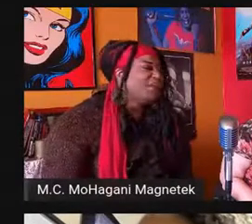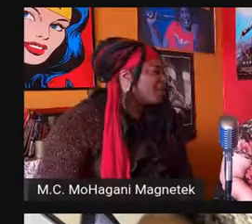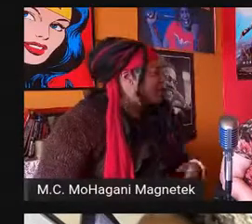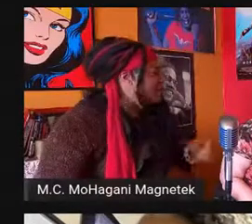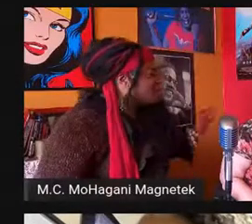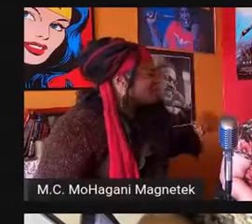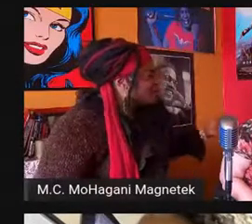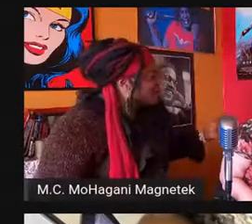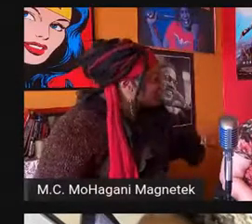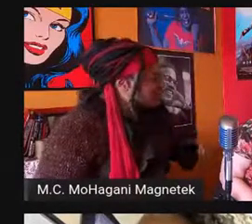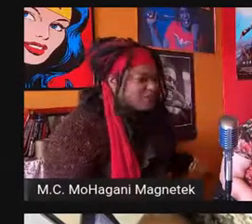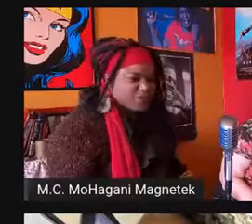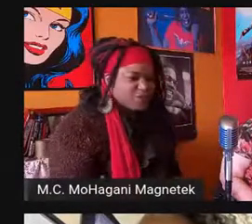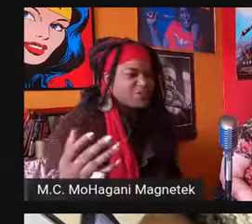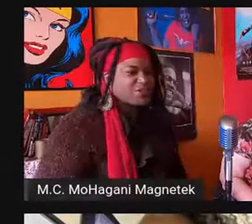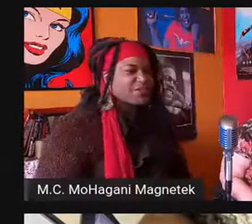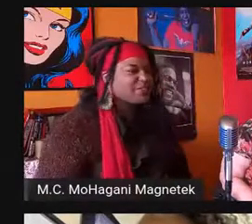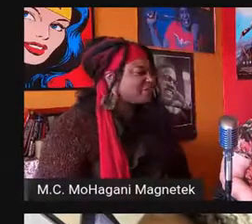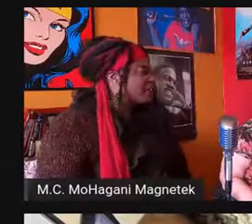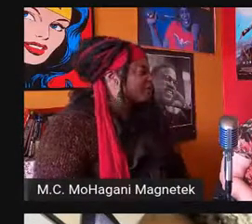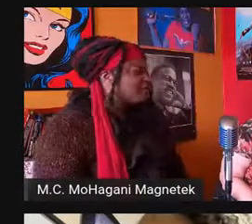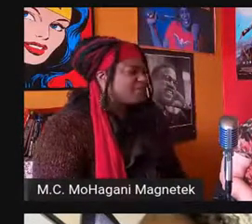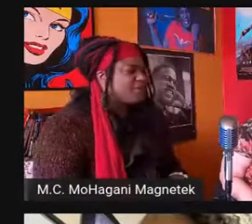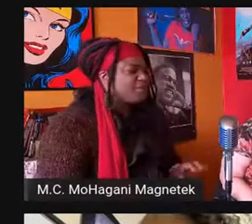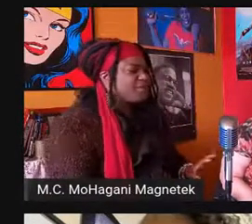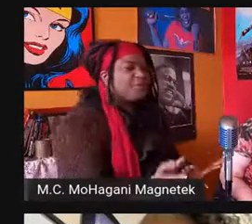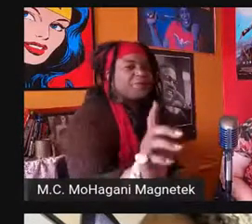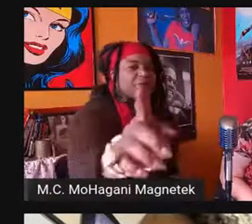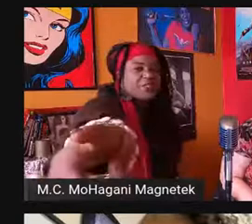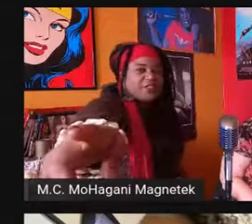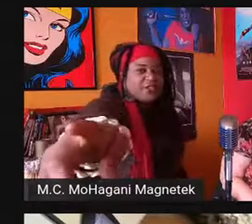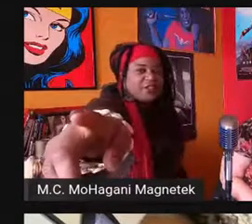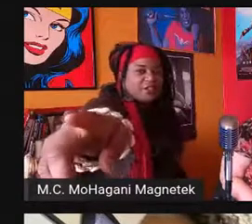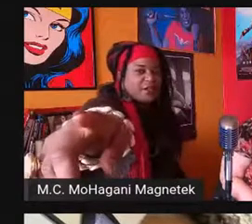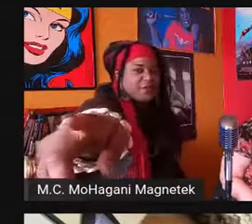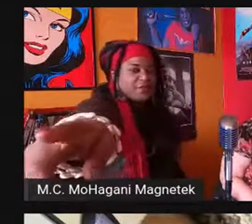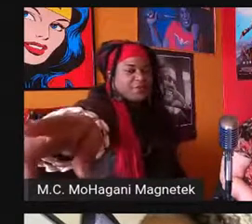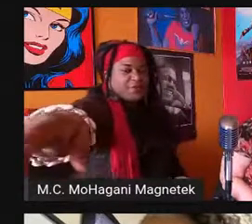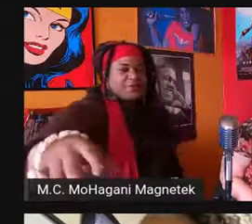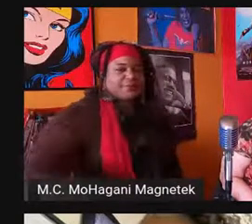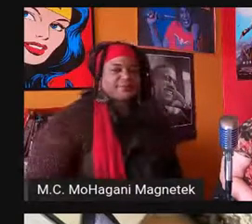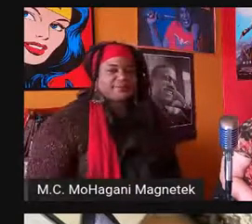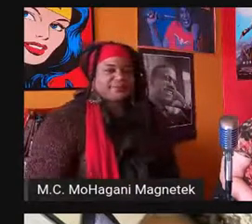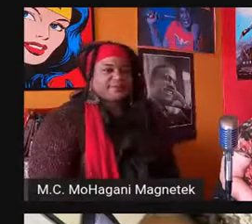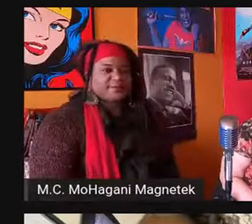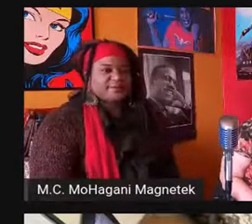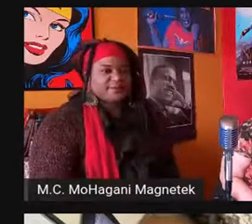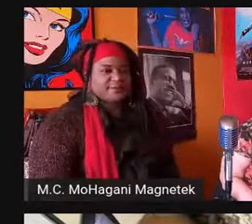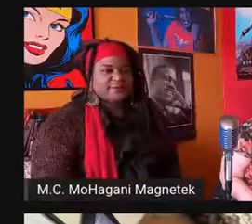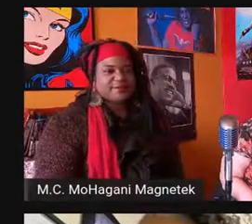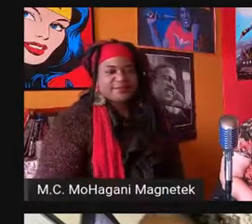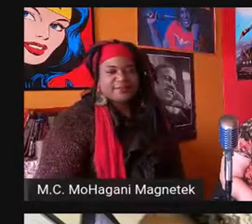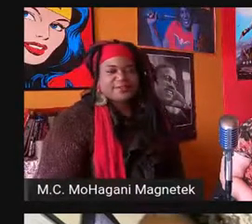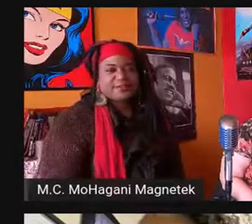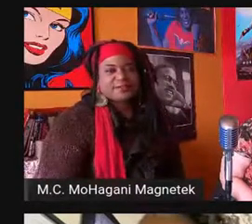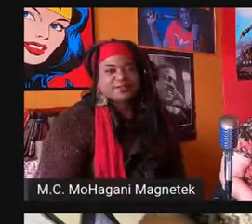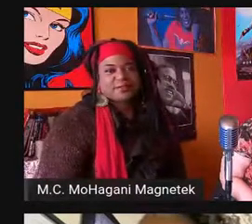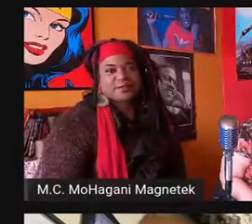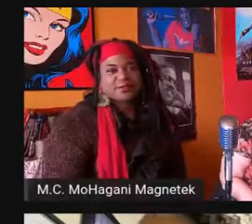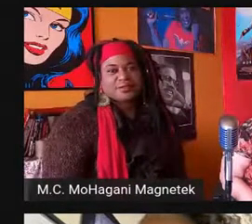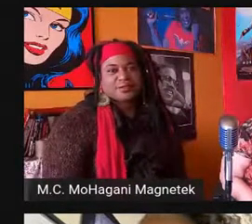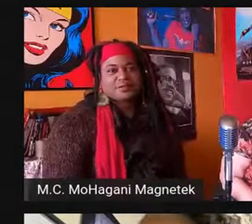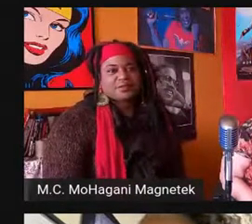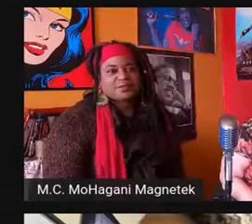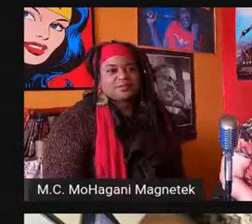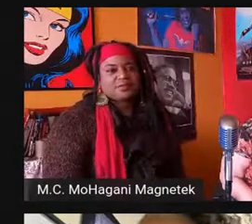Right. But so Anna, you want to like chime in on it? Yeah. Remember, look there at the camera. Yeah. it was to say